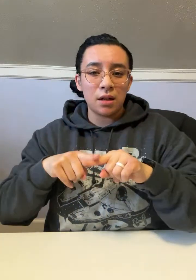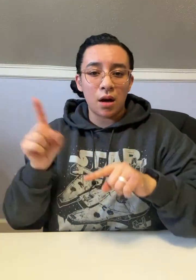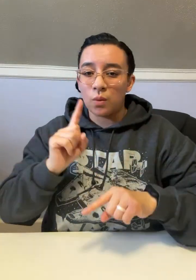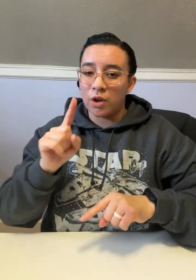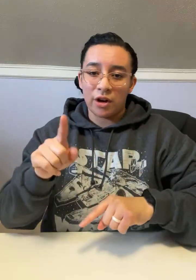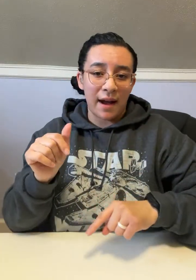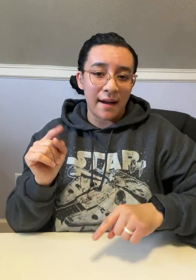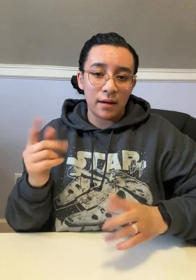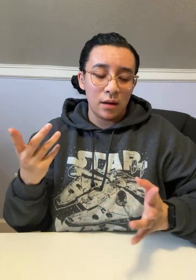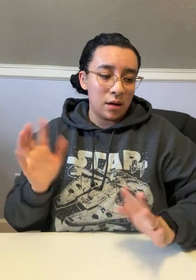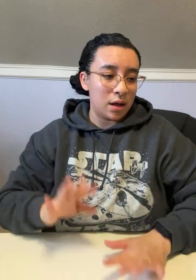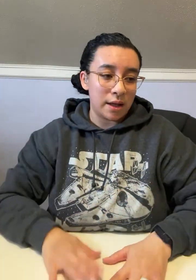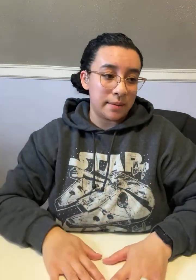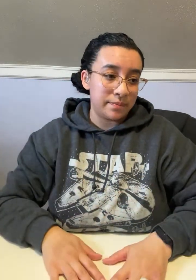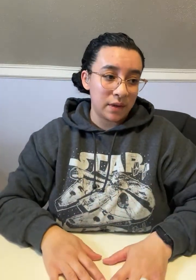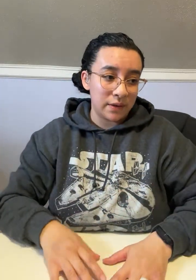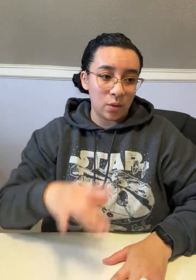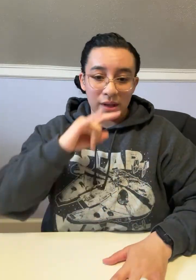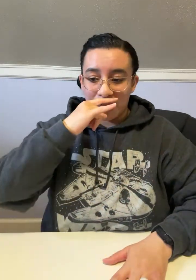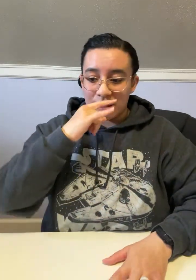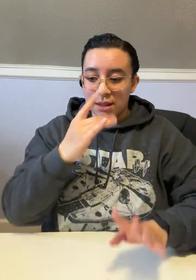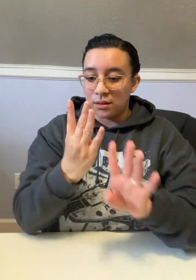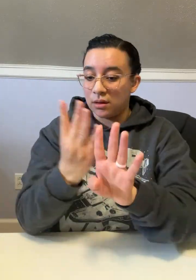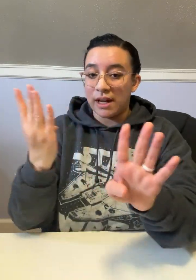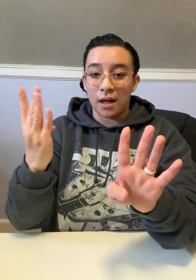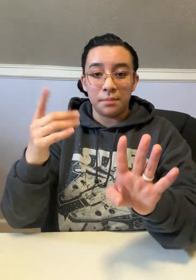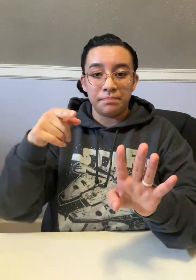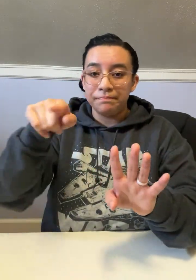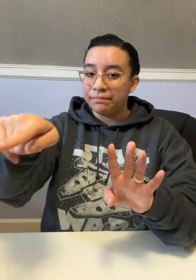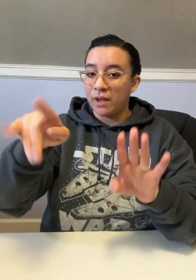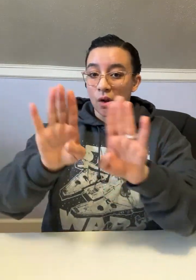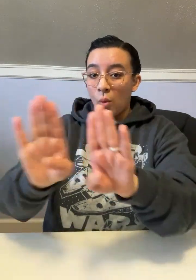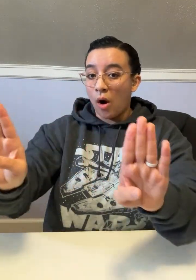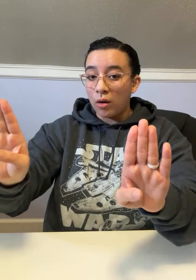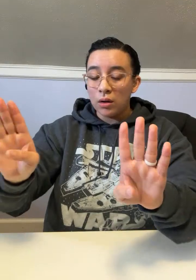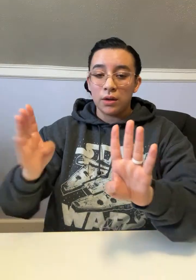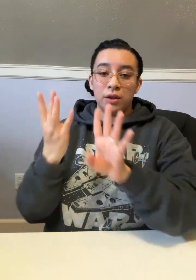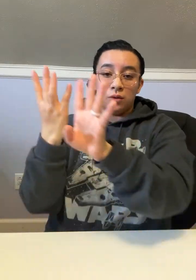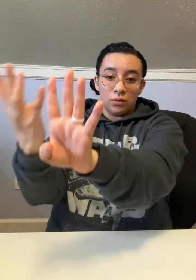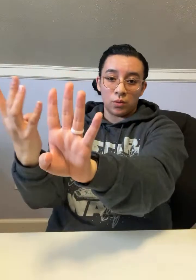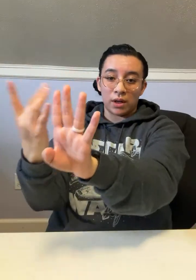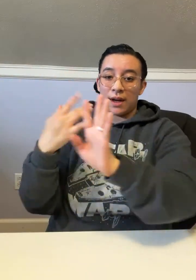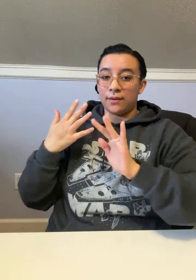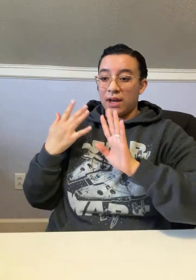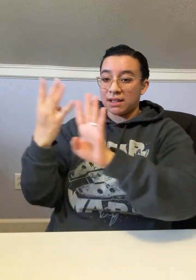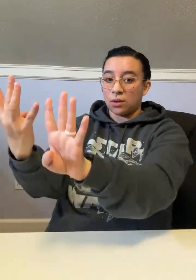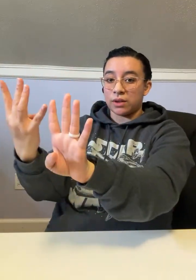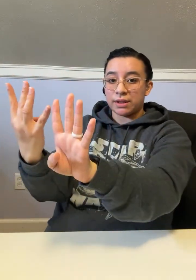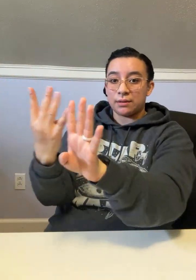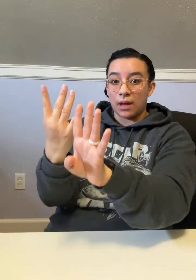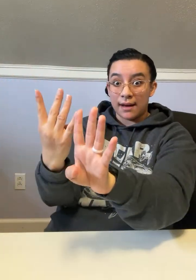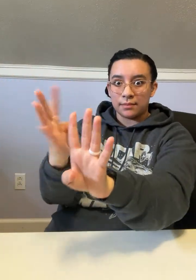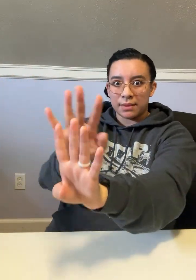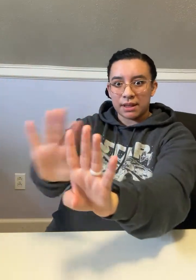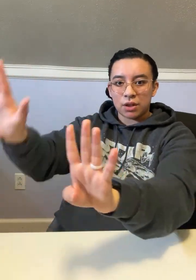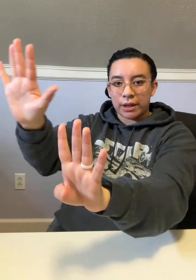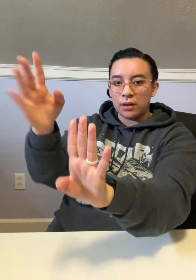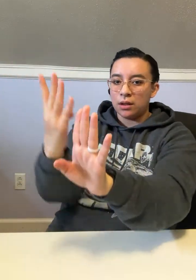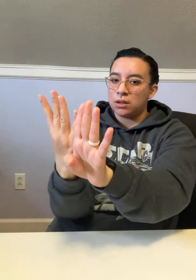on where you're at, if you want the kids to line up on the wall, you want to have your hands towards that position. So